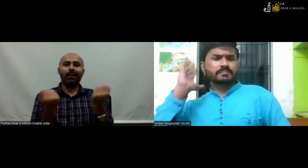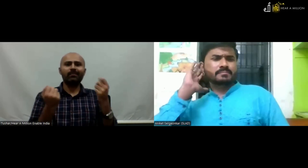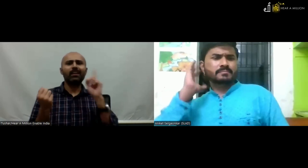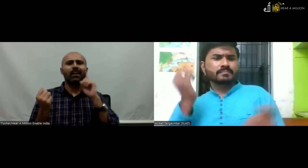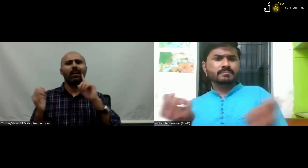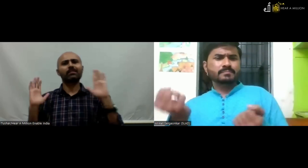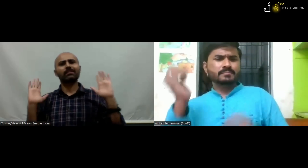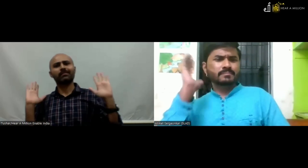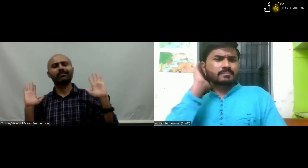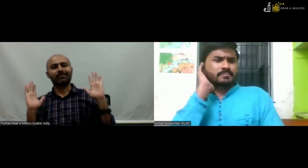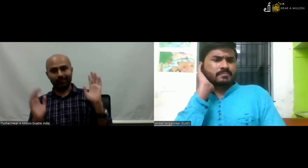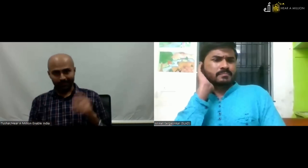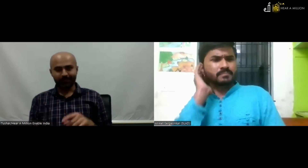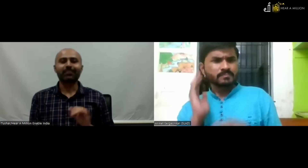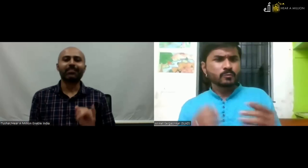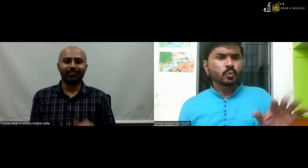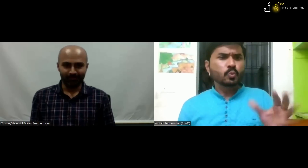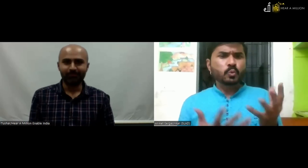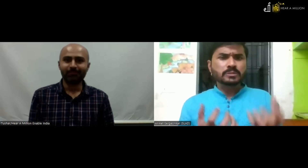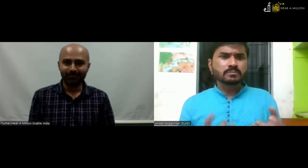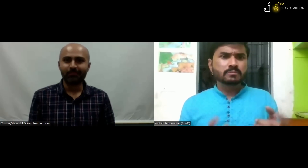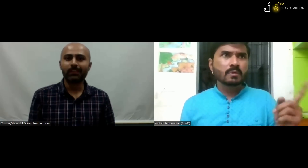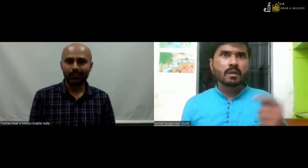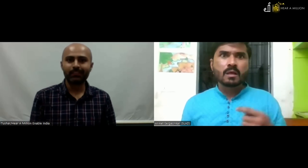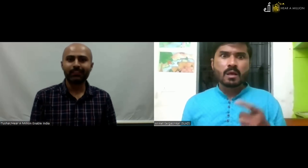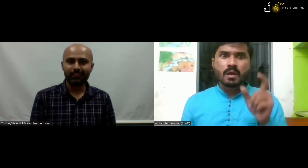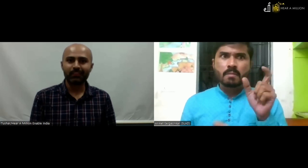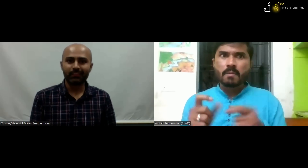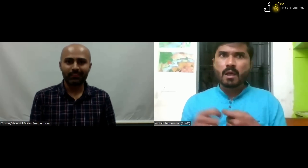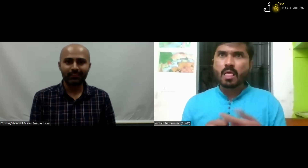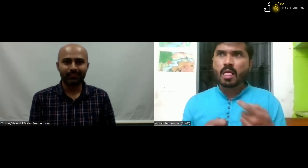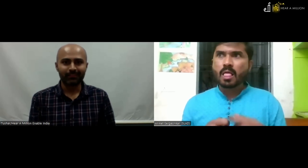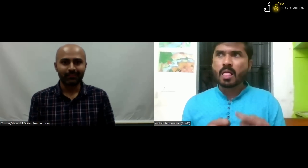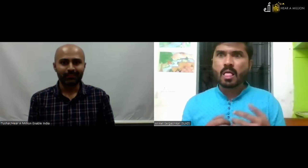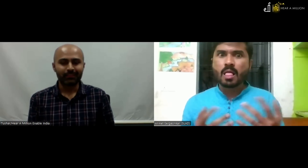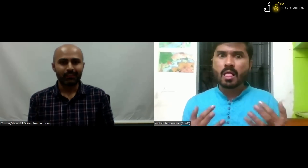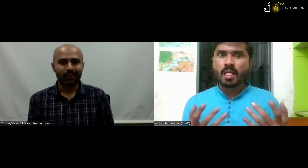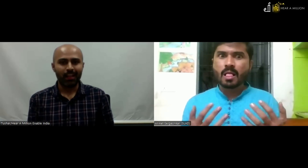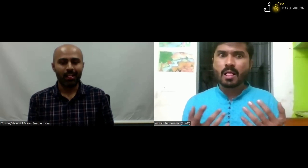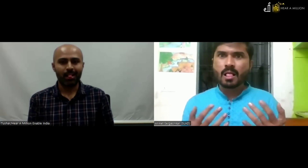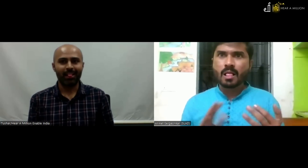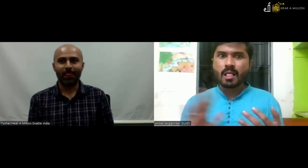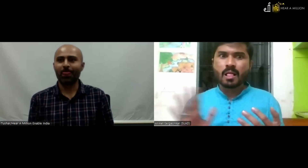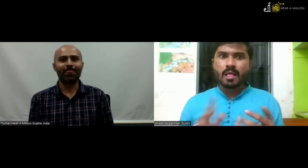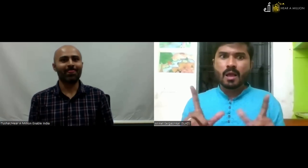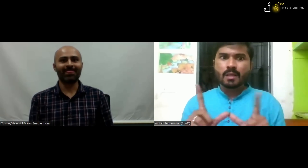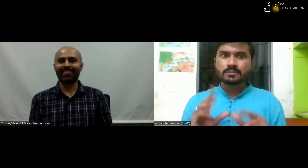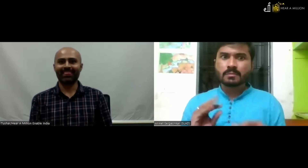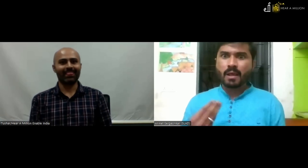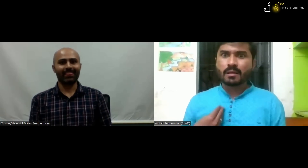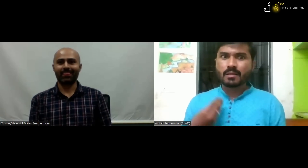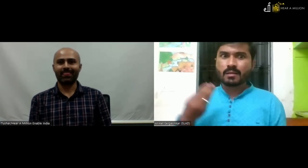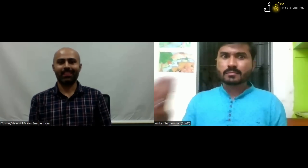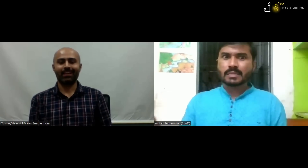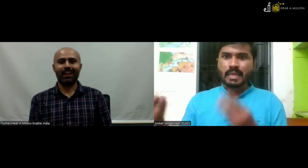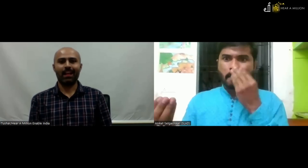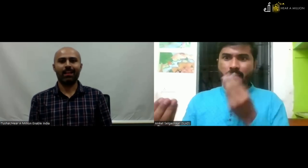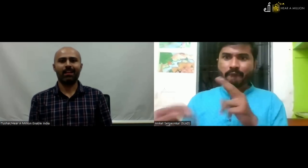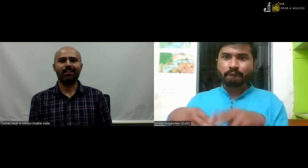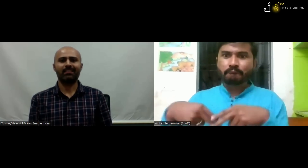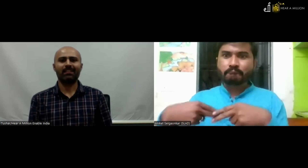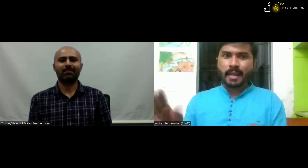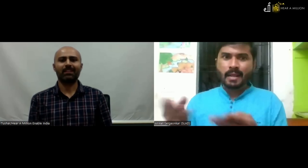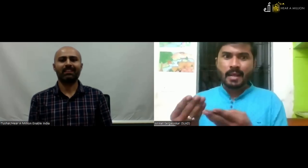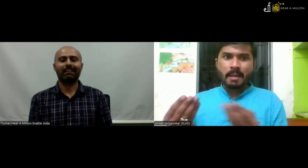a driver, and the government has to pay to a driver. So we asked them, what would you like to do it? So